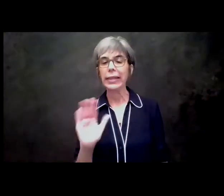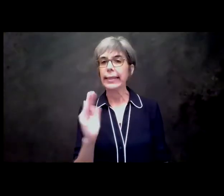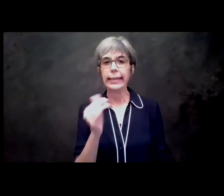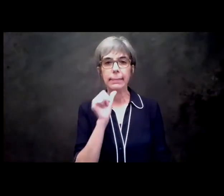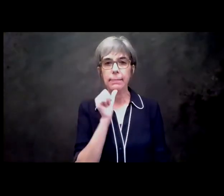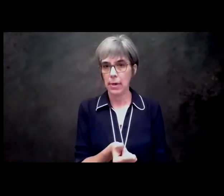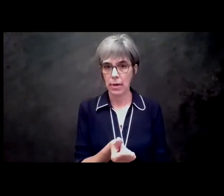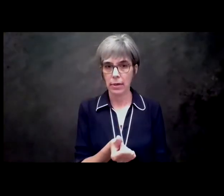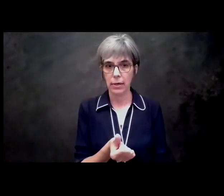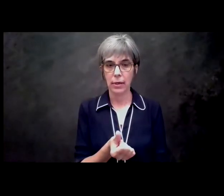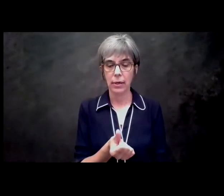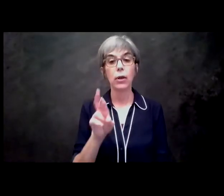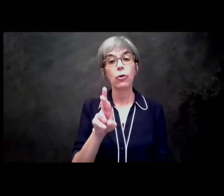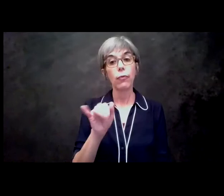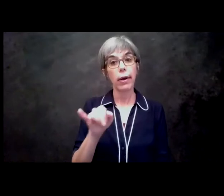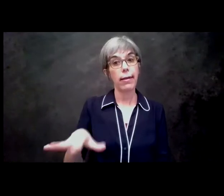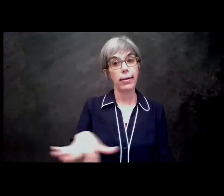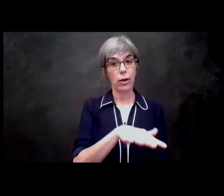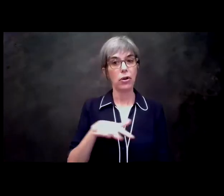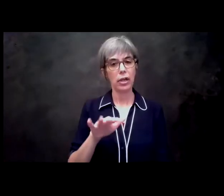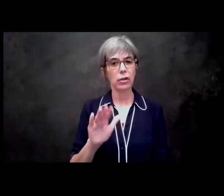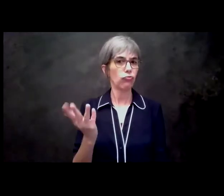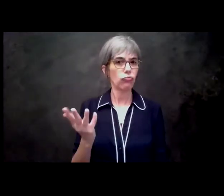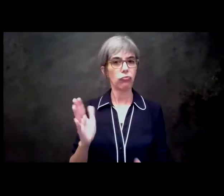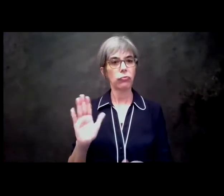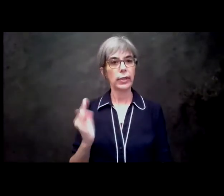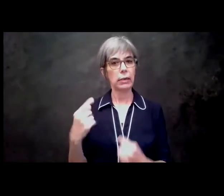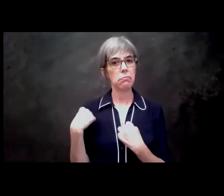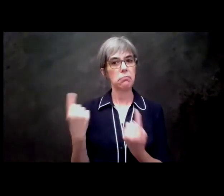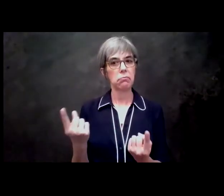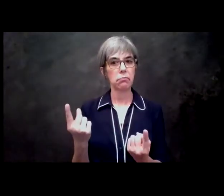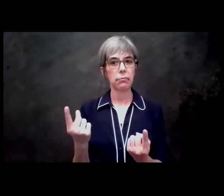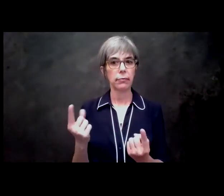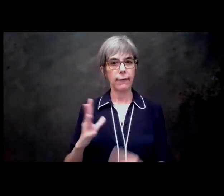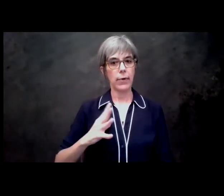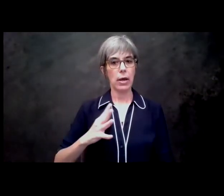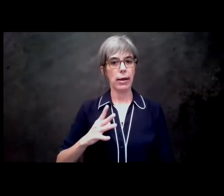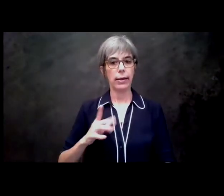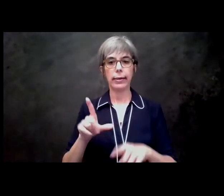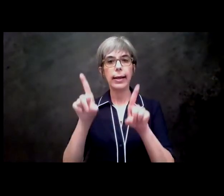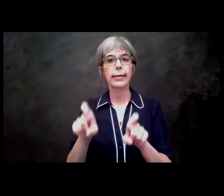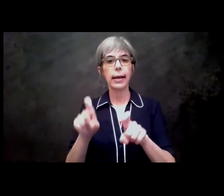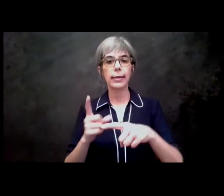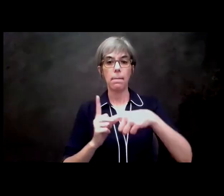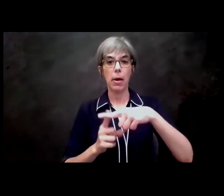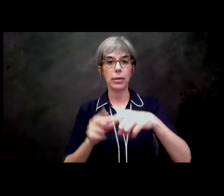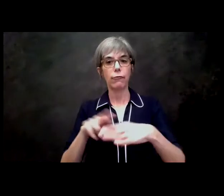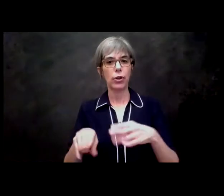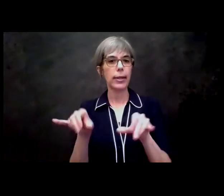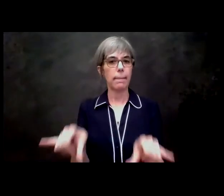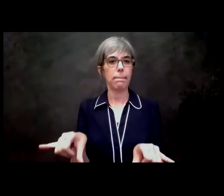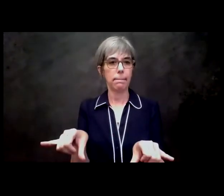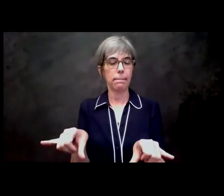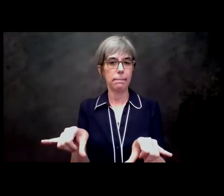difficulties in the Rock Island area with regards to test positivity. We are seeing